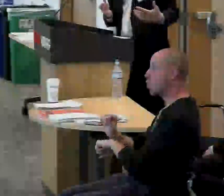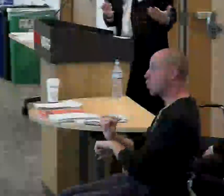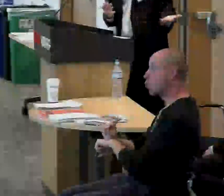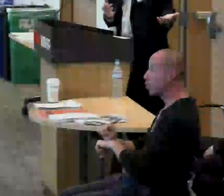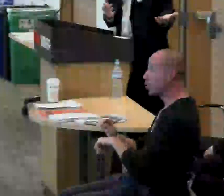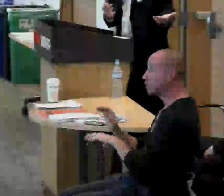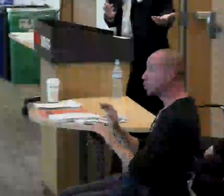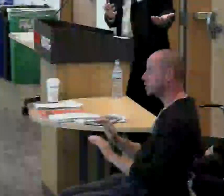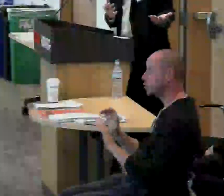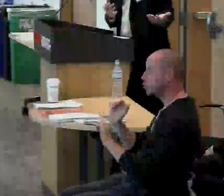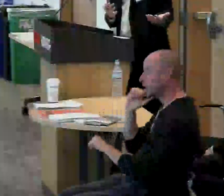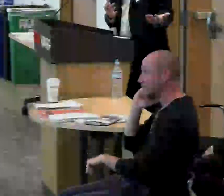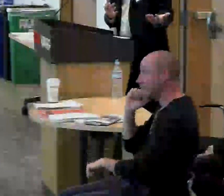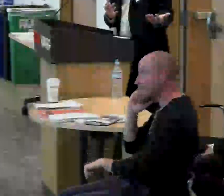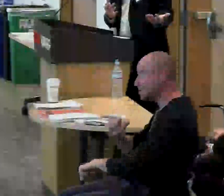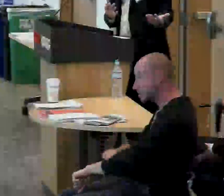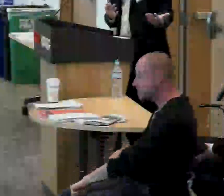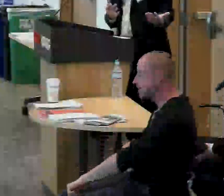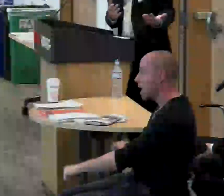basis. Tom?